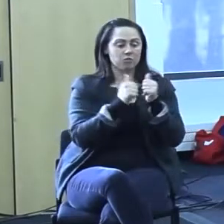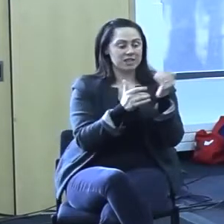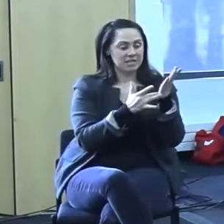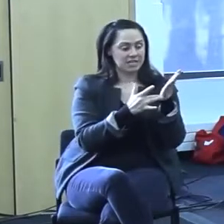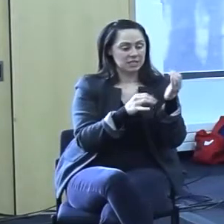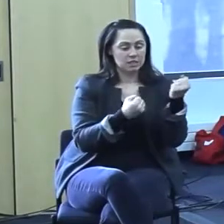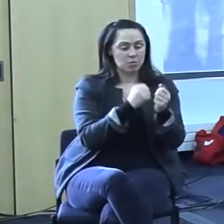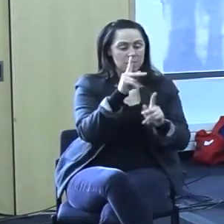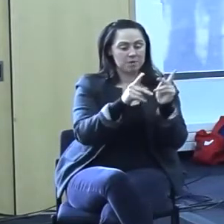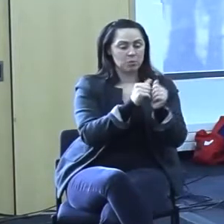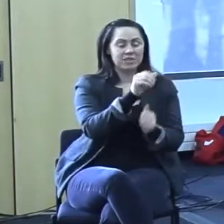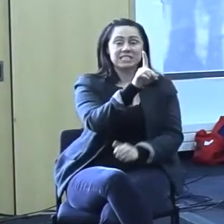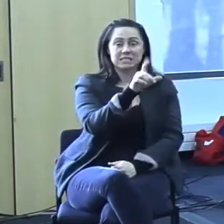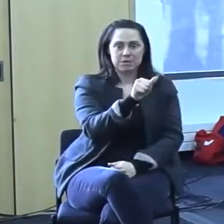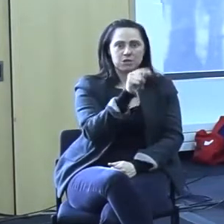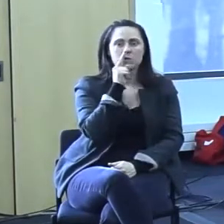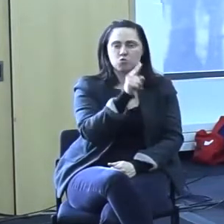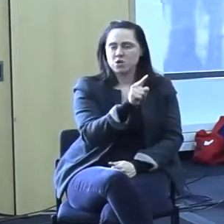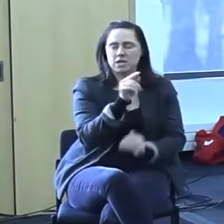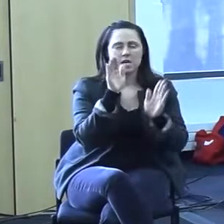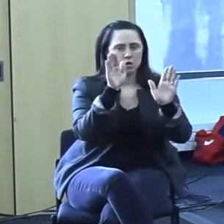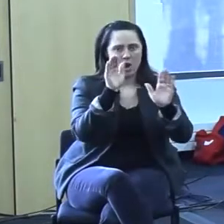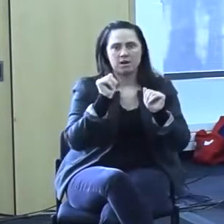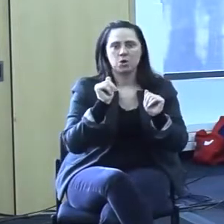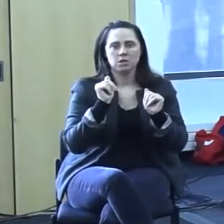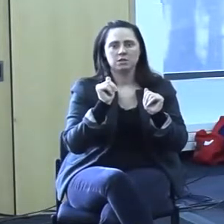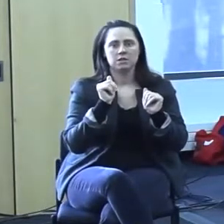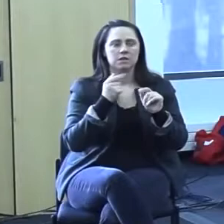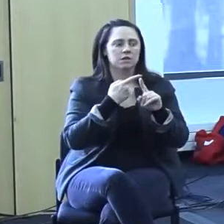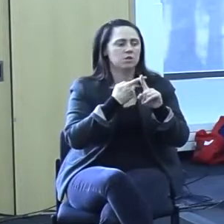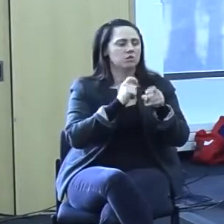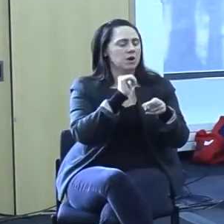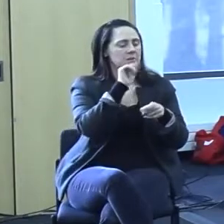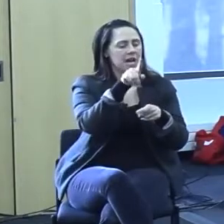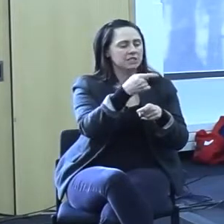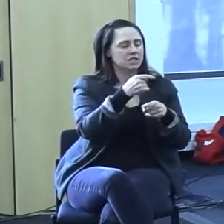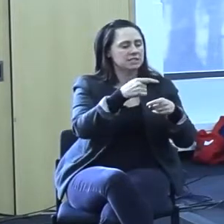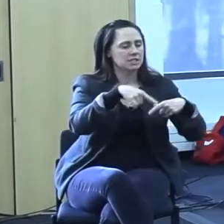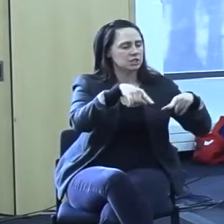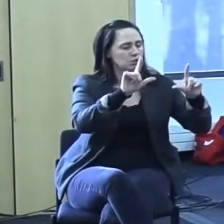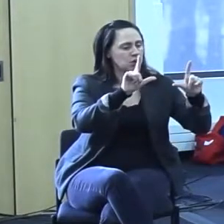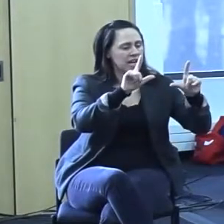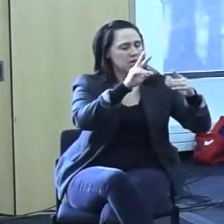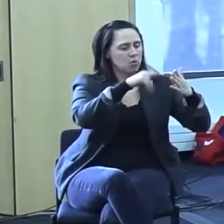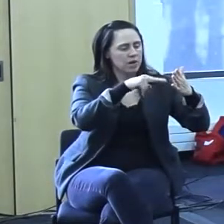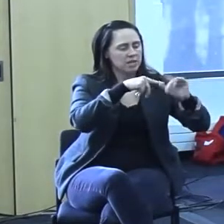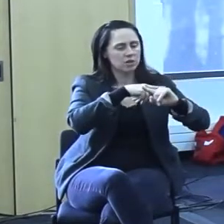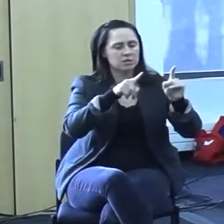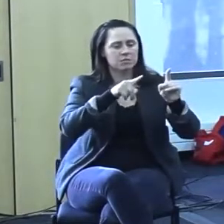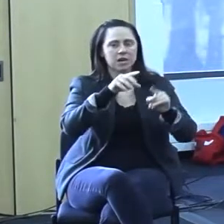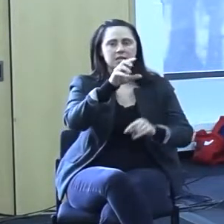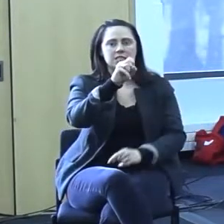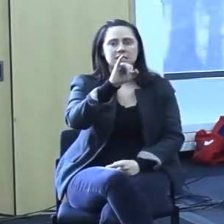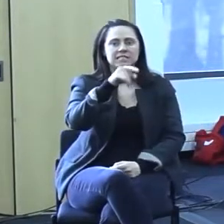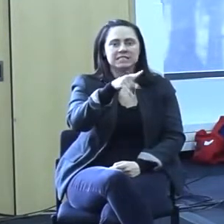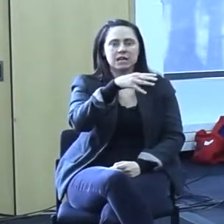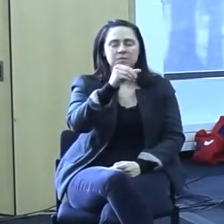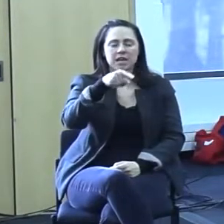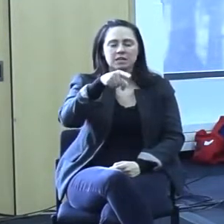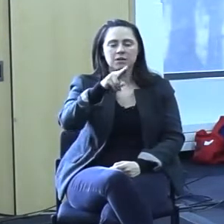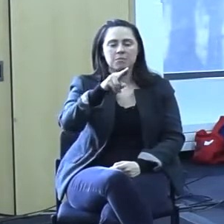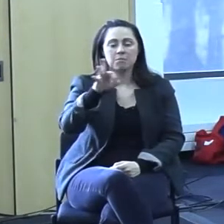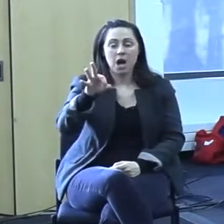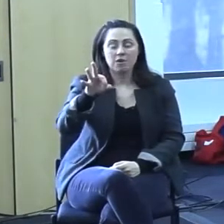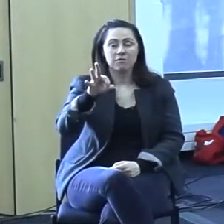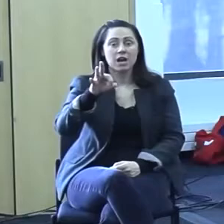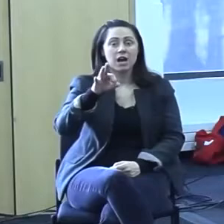support individuals with disabilities is really incredible. From not just screen readers, but sip and puff mouses for individuals